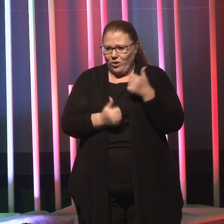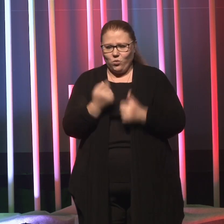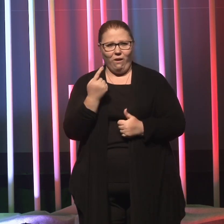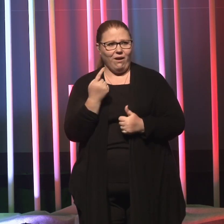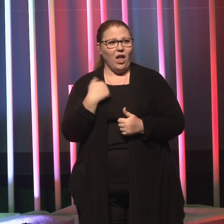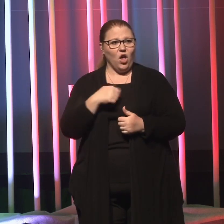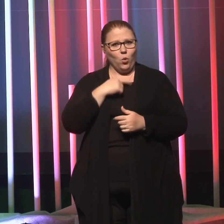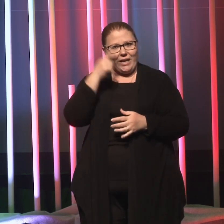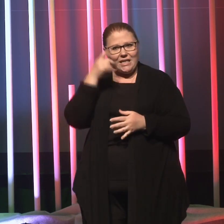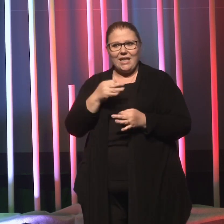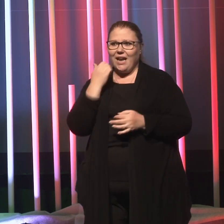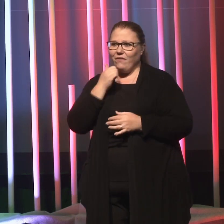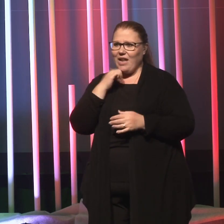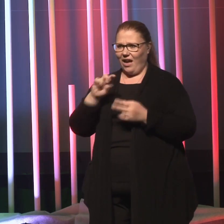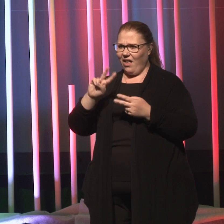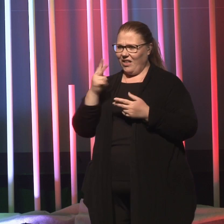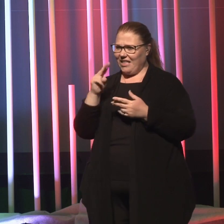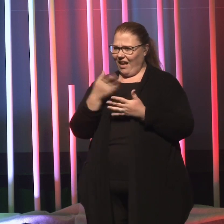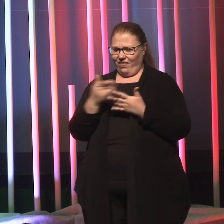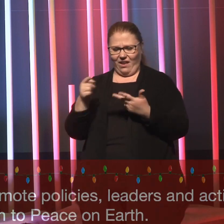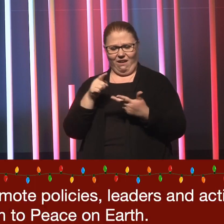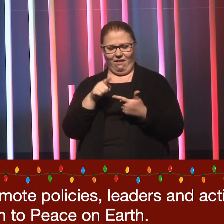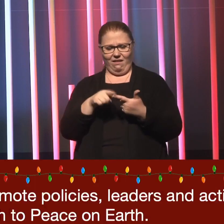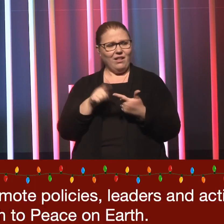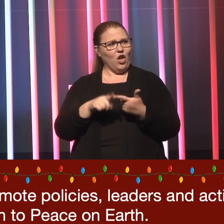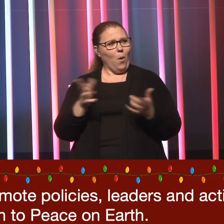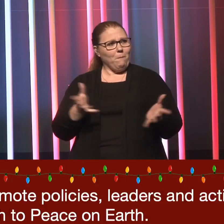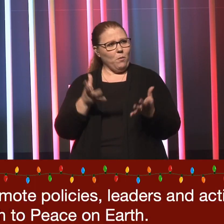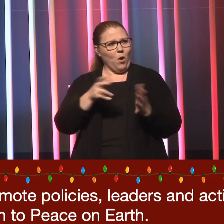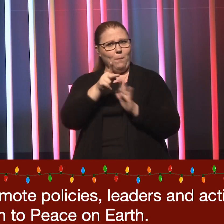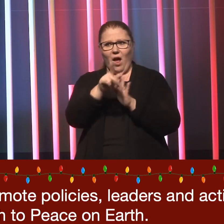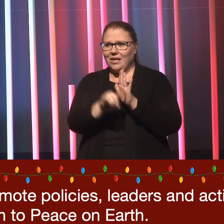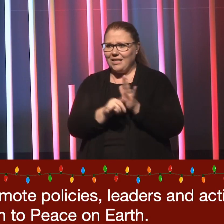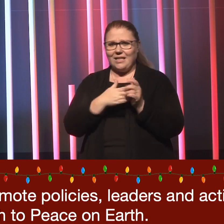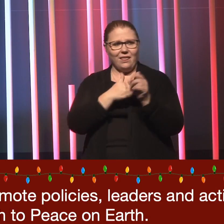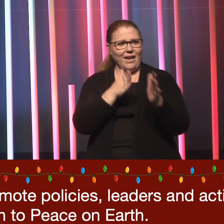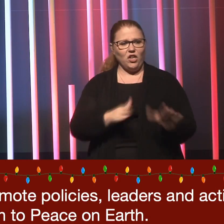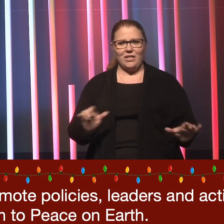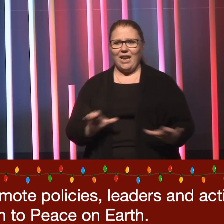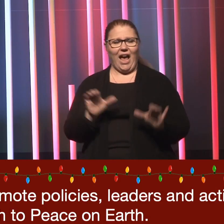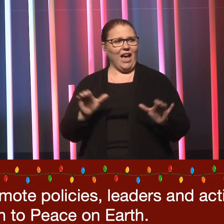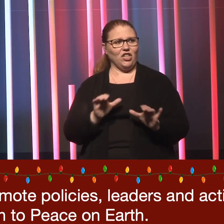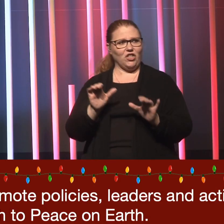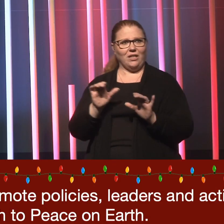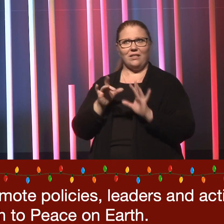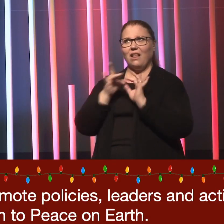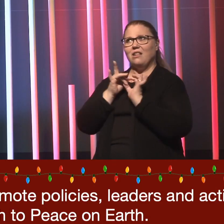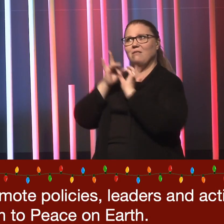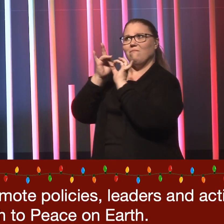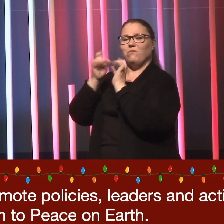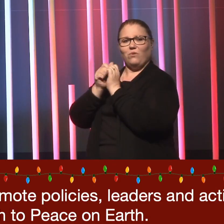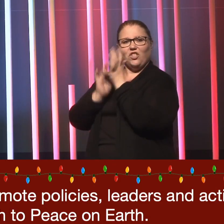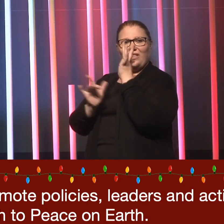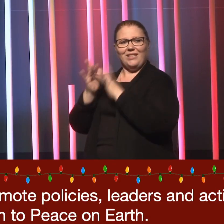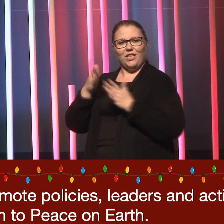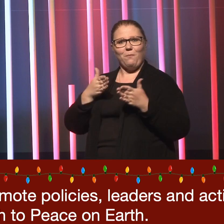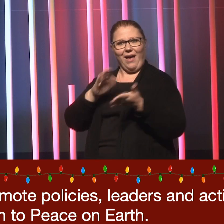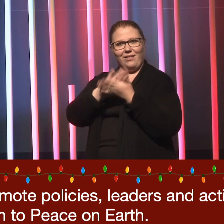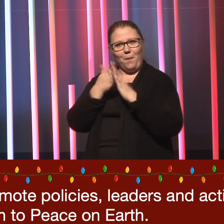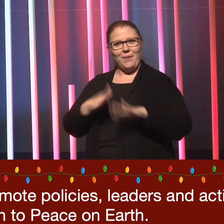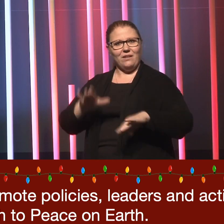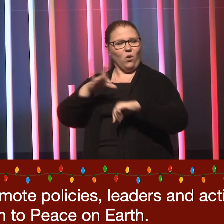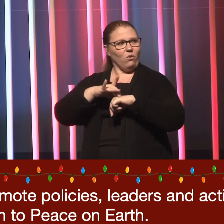choice every day. Second thing we should do is we should promote policies and leaders and actions that align with Jesus' path to peace on earth.